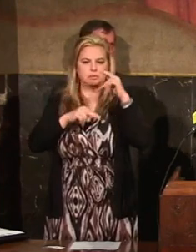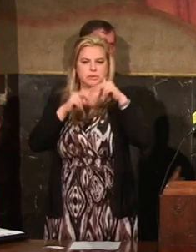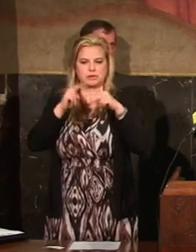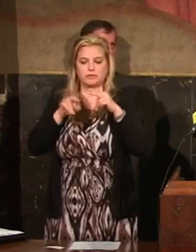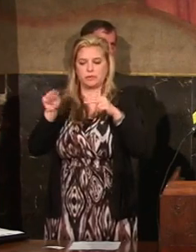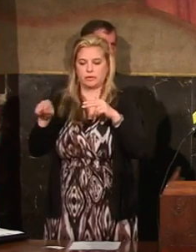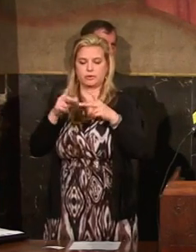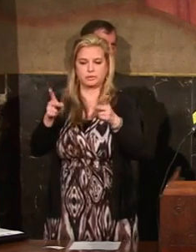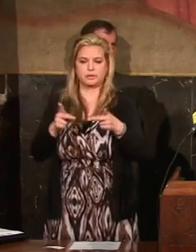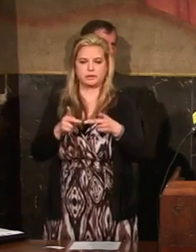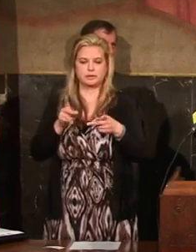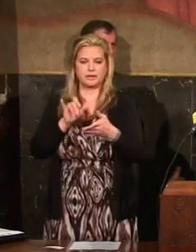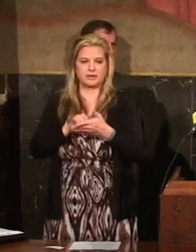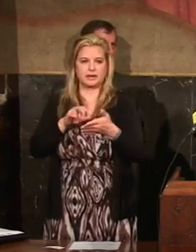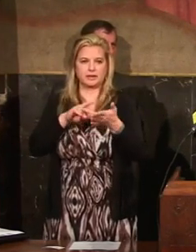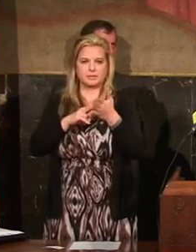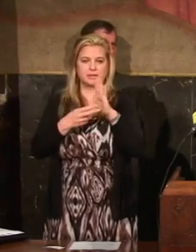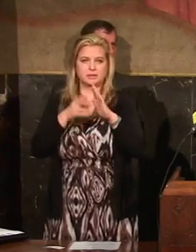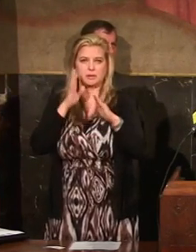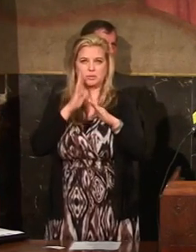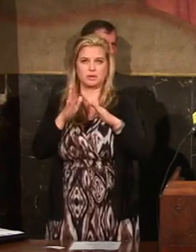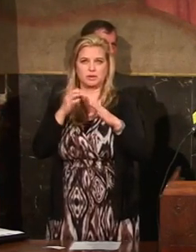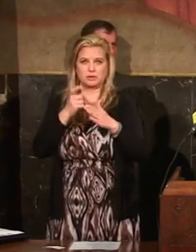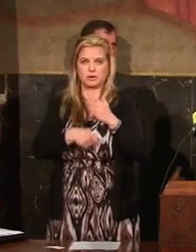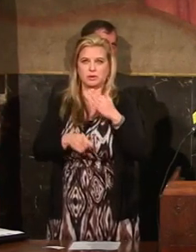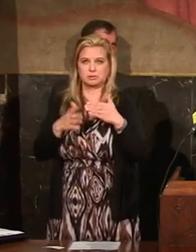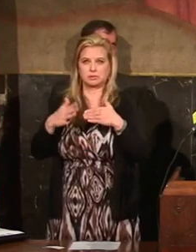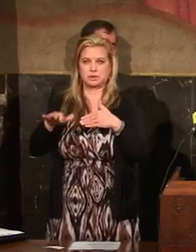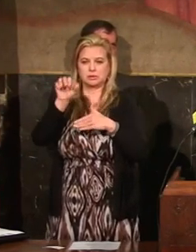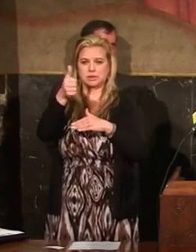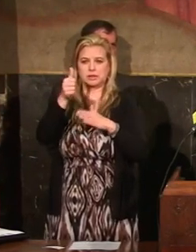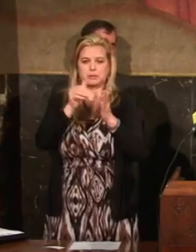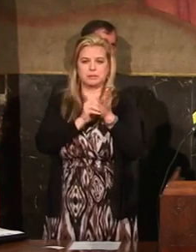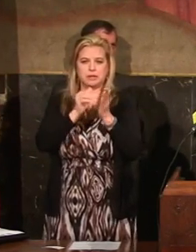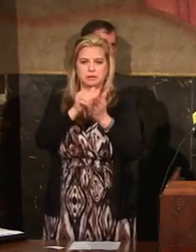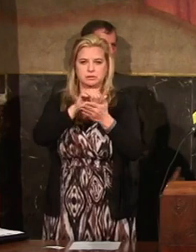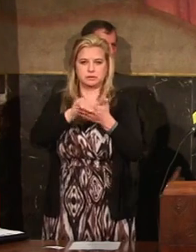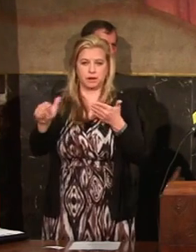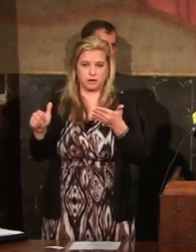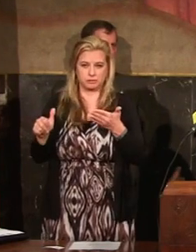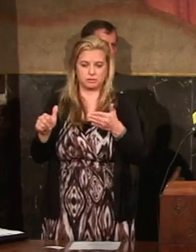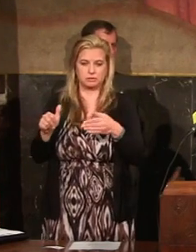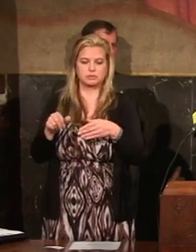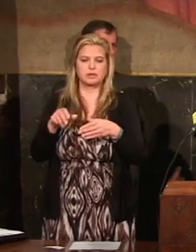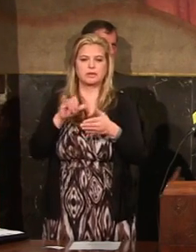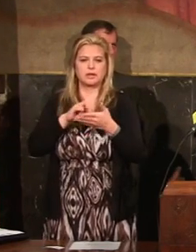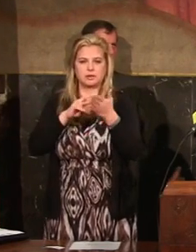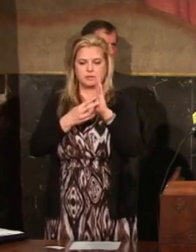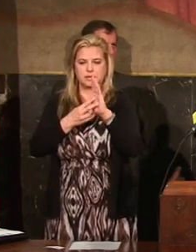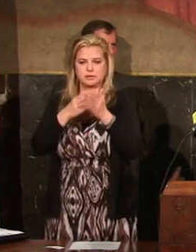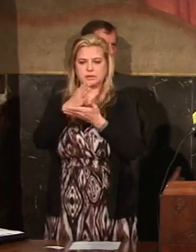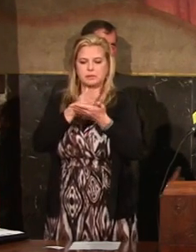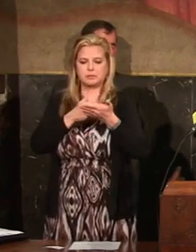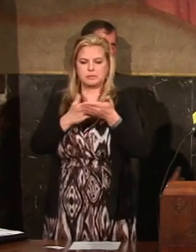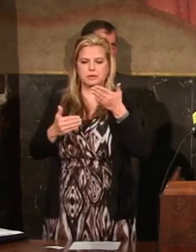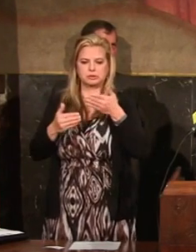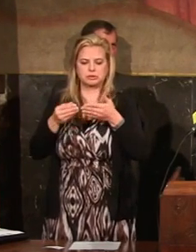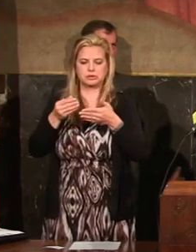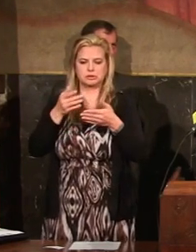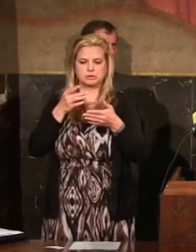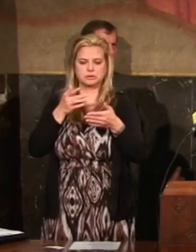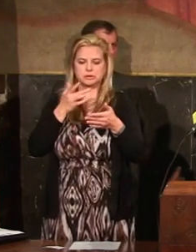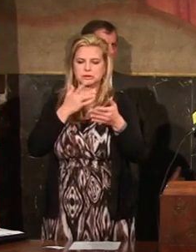facilities, which would be in excess of $10 million. This would make the budget crisis even